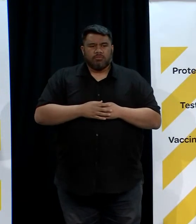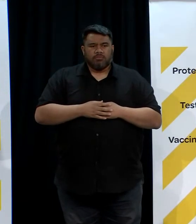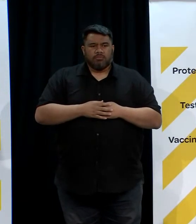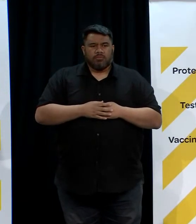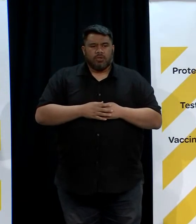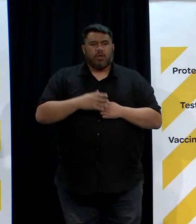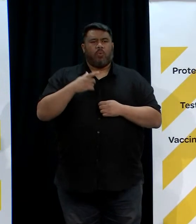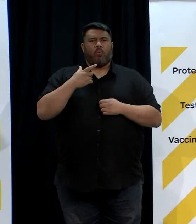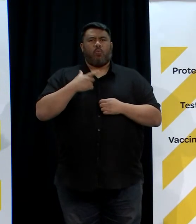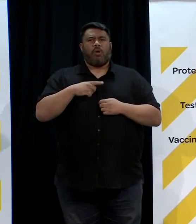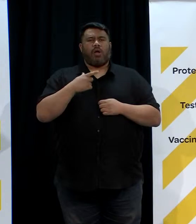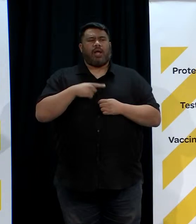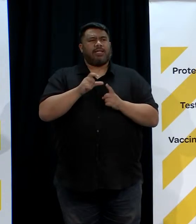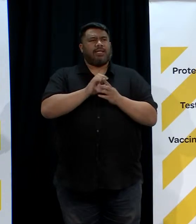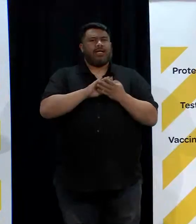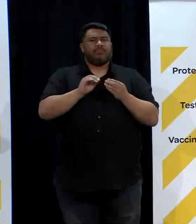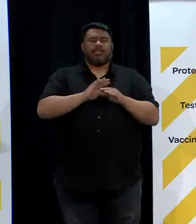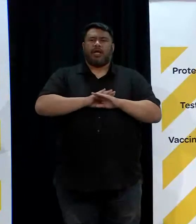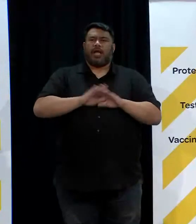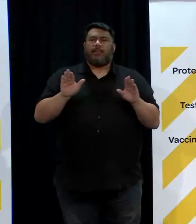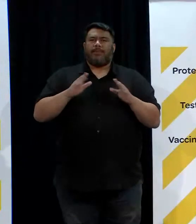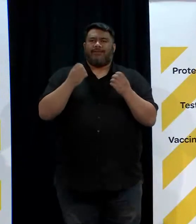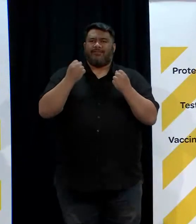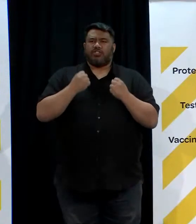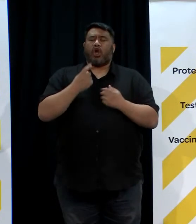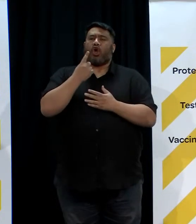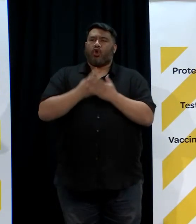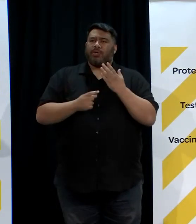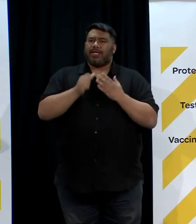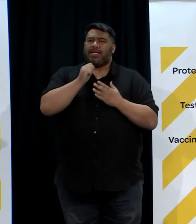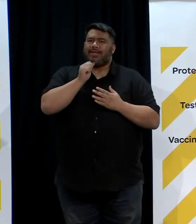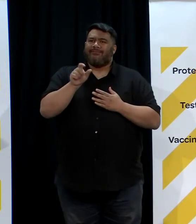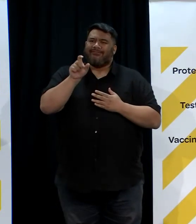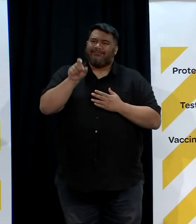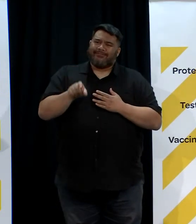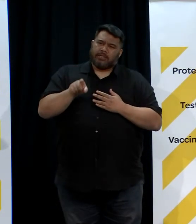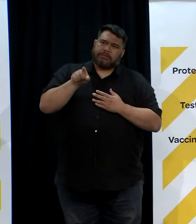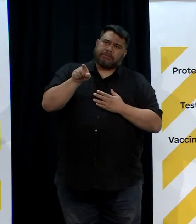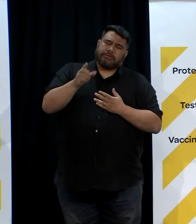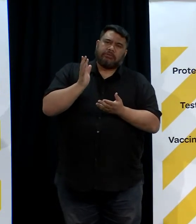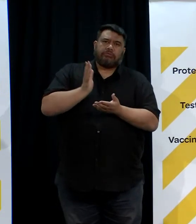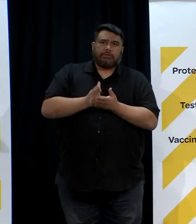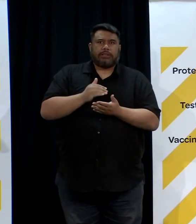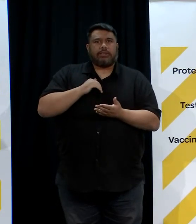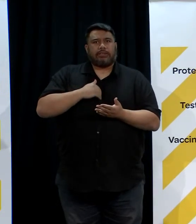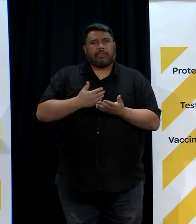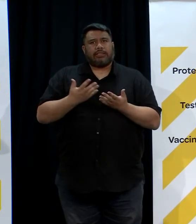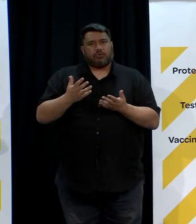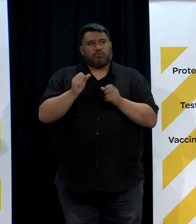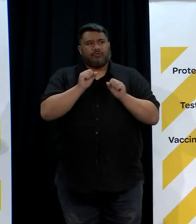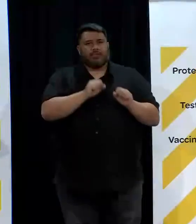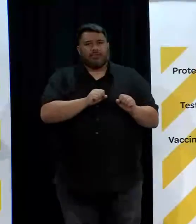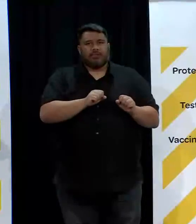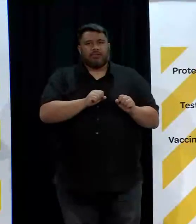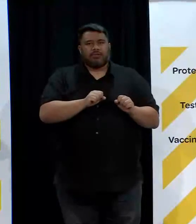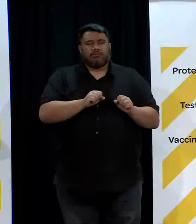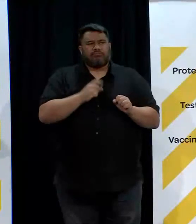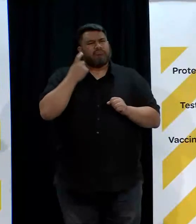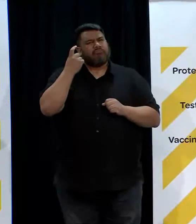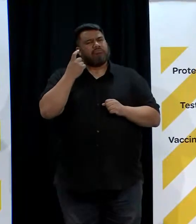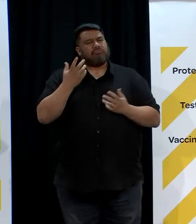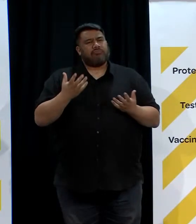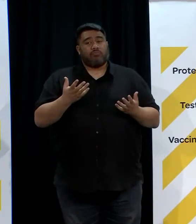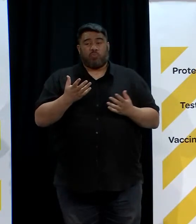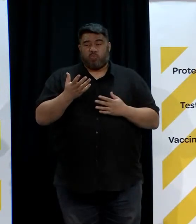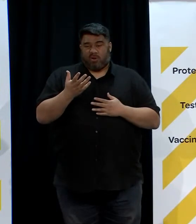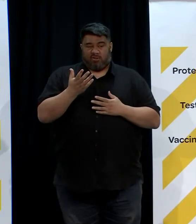compassionate grounds in the guidelines? Well, there's been a lot of work on the guidelines, and this is where they have settled.